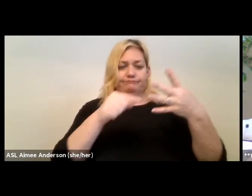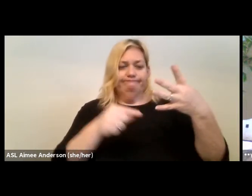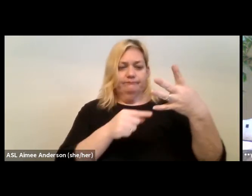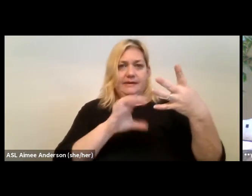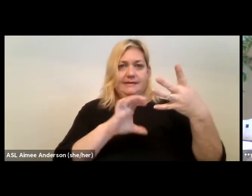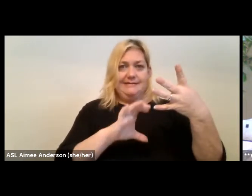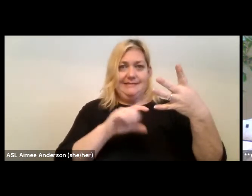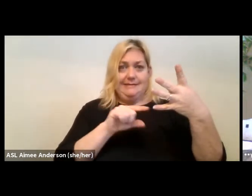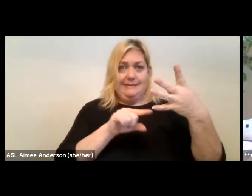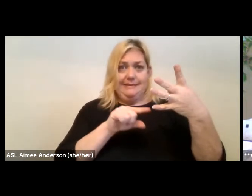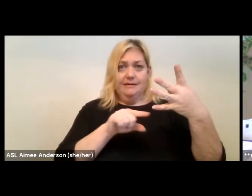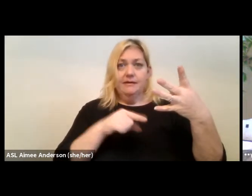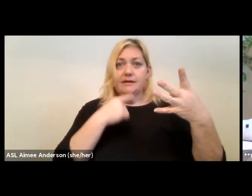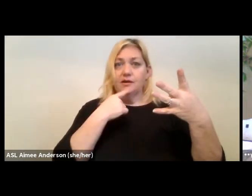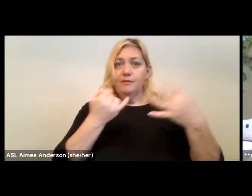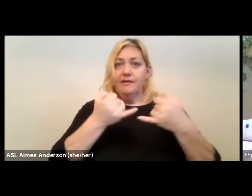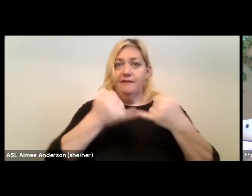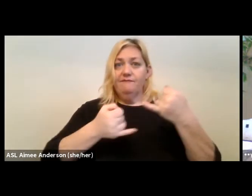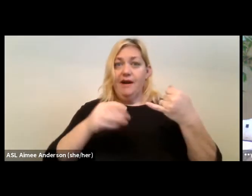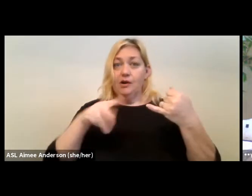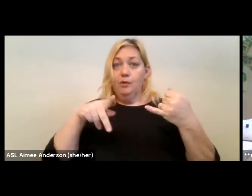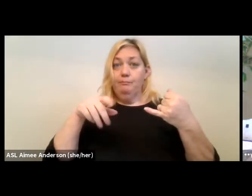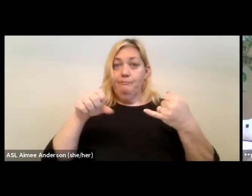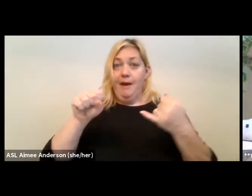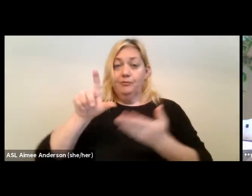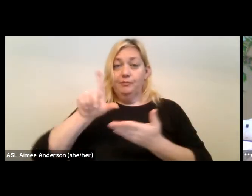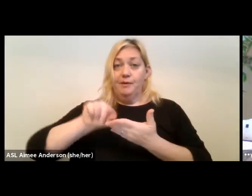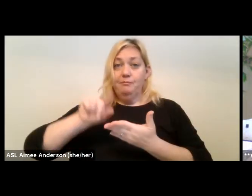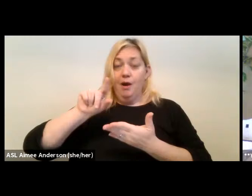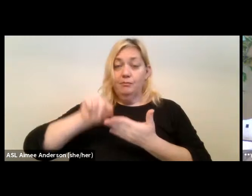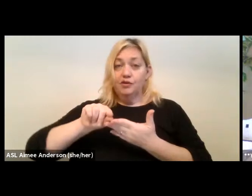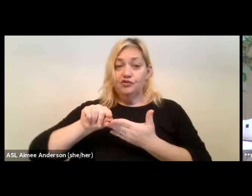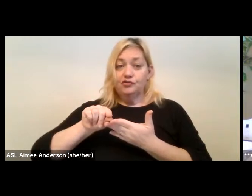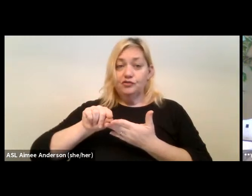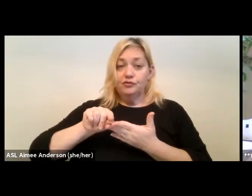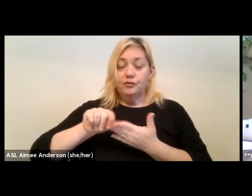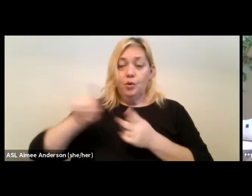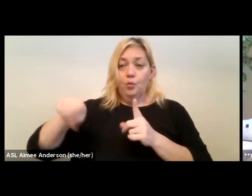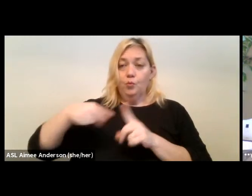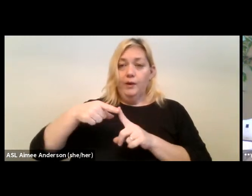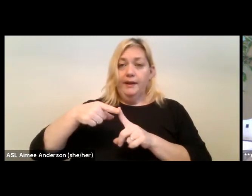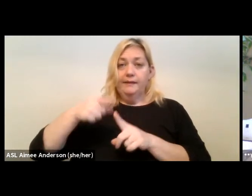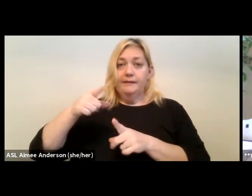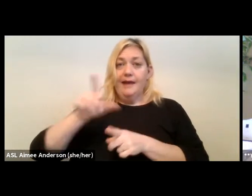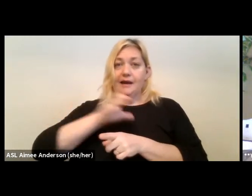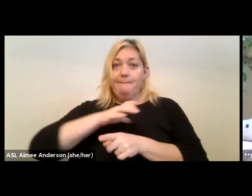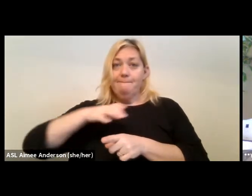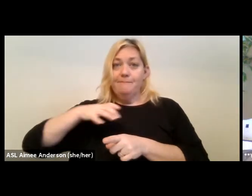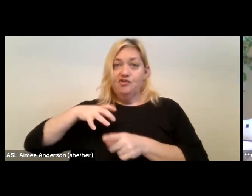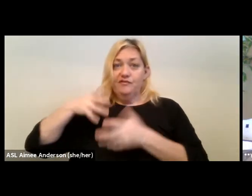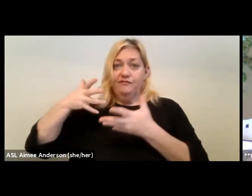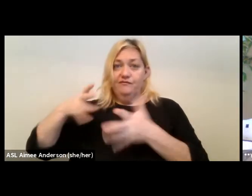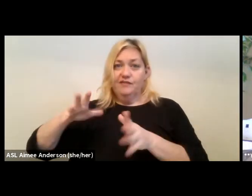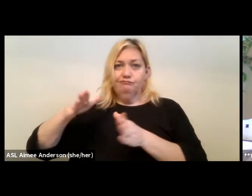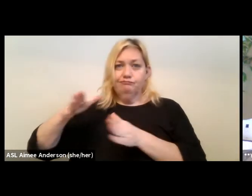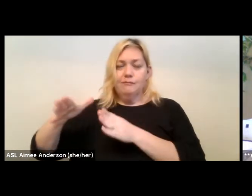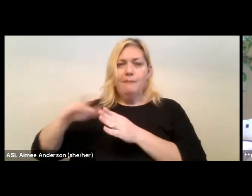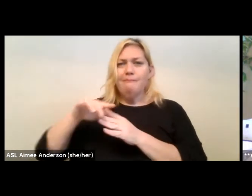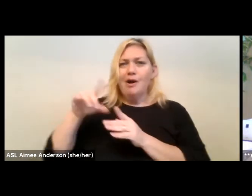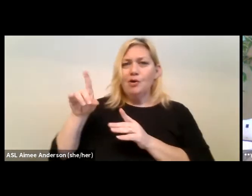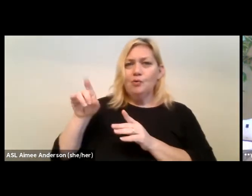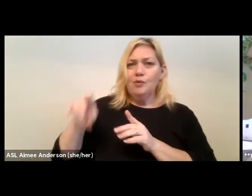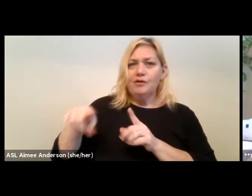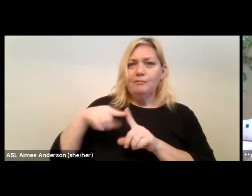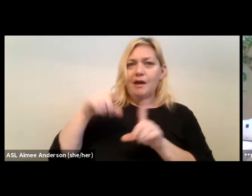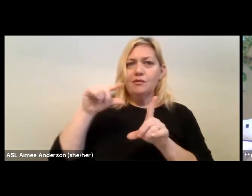it talks about the final maps have been published by the California Citizens Redistricting Commission. Specifically, my question is about the